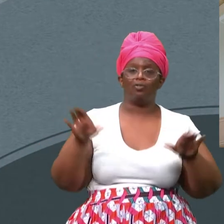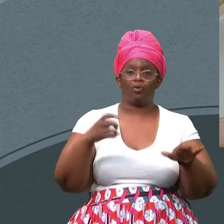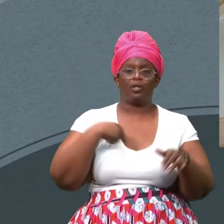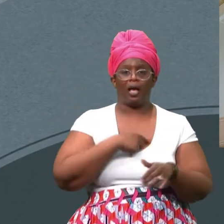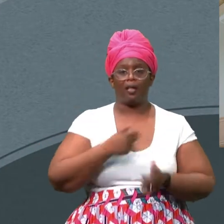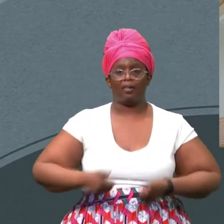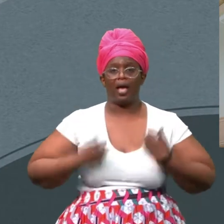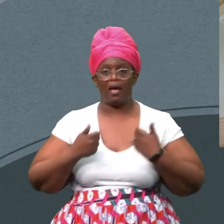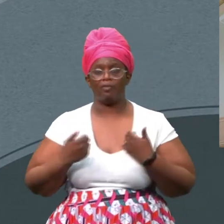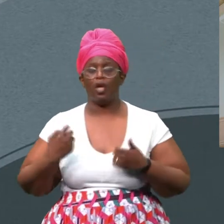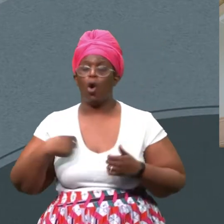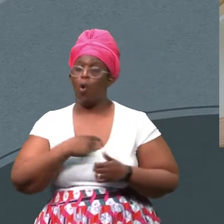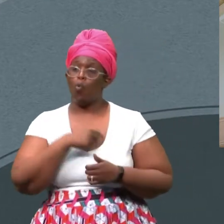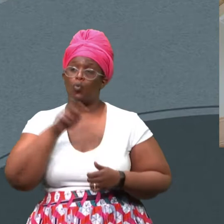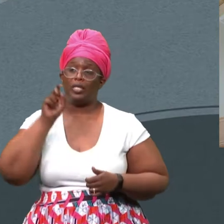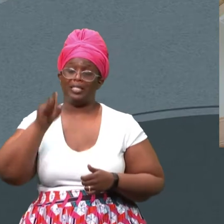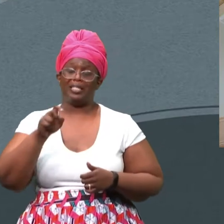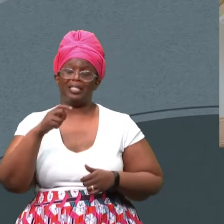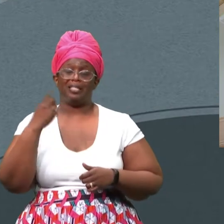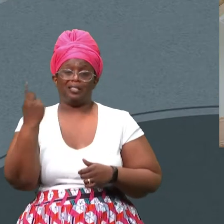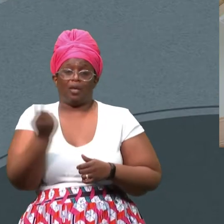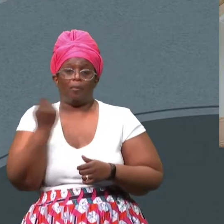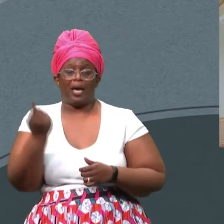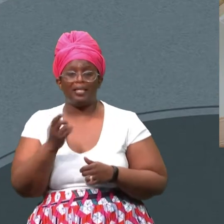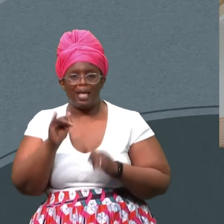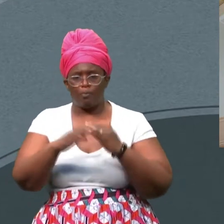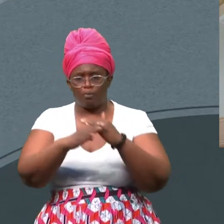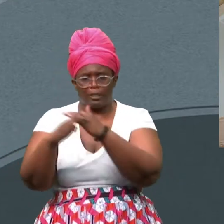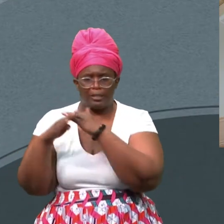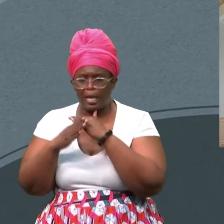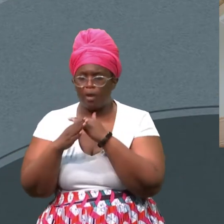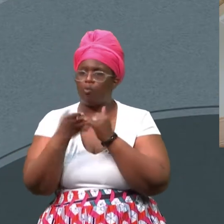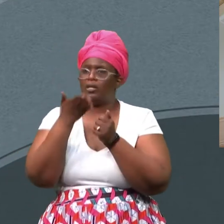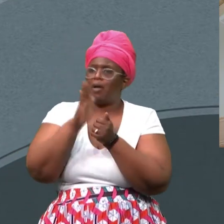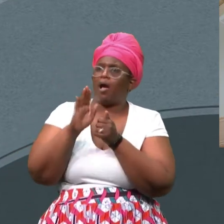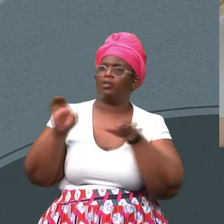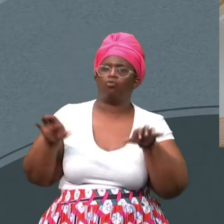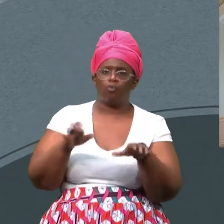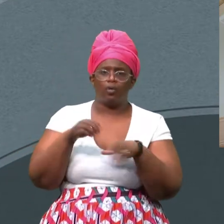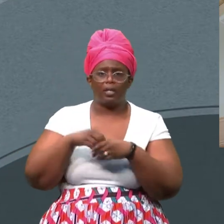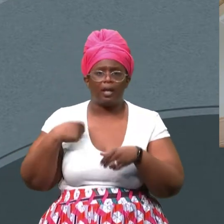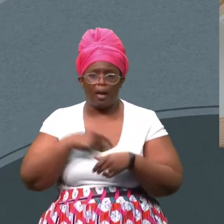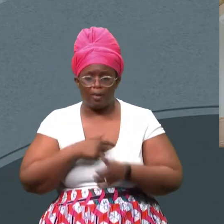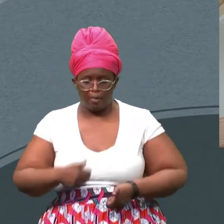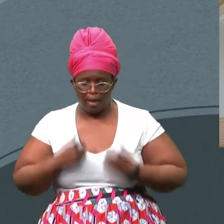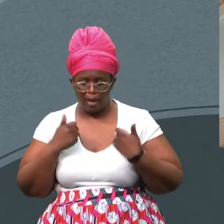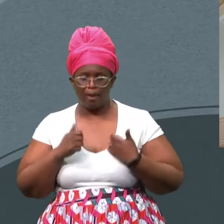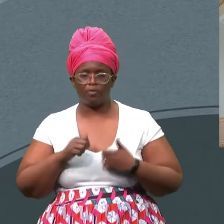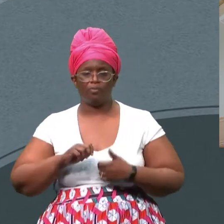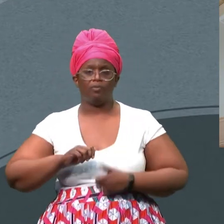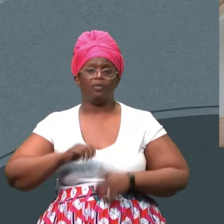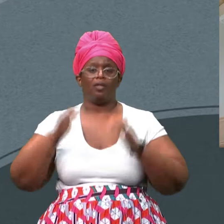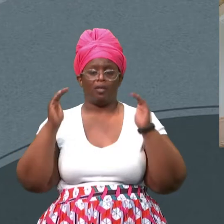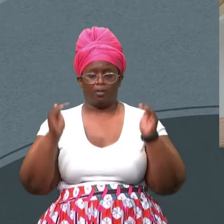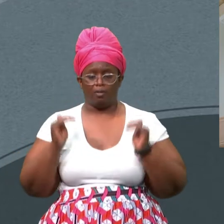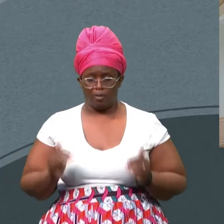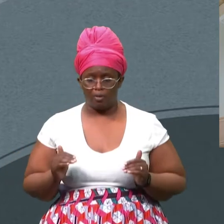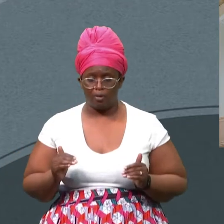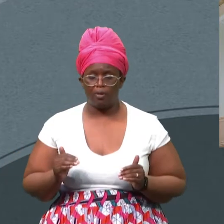Secondly, we need someone to protect what's in us. Third of all, we need someone to hold